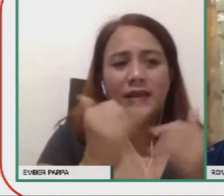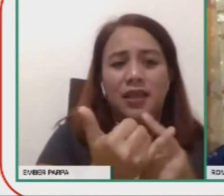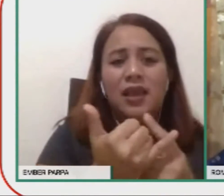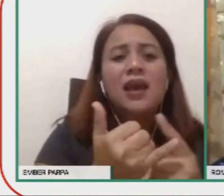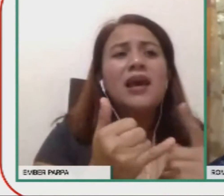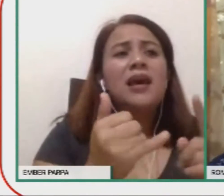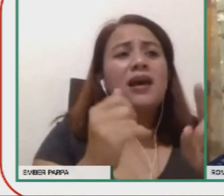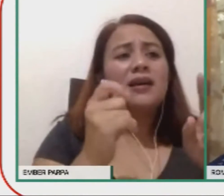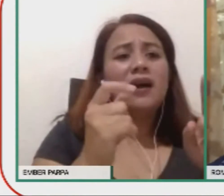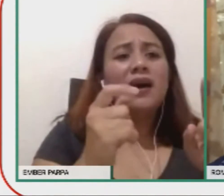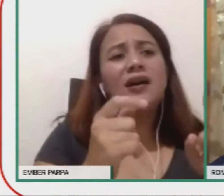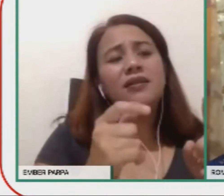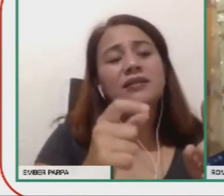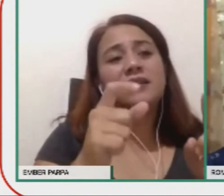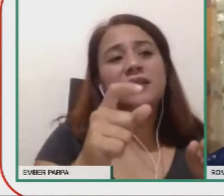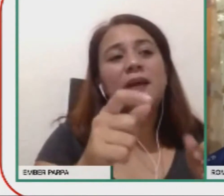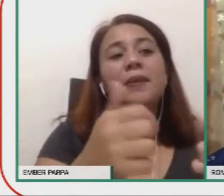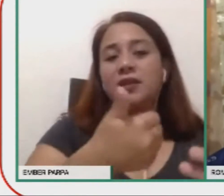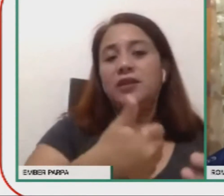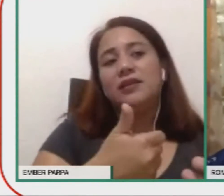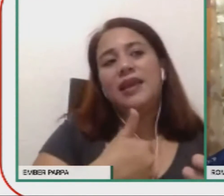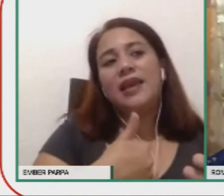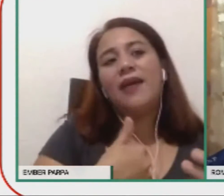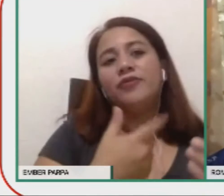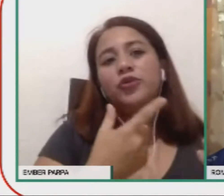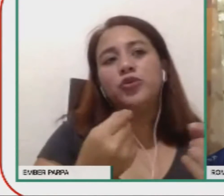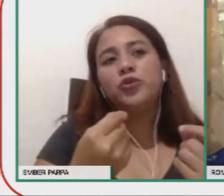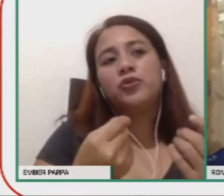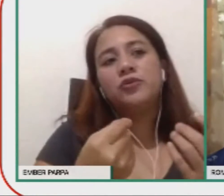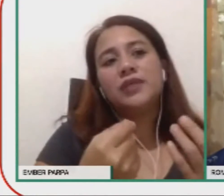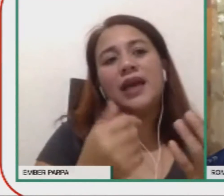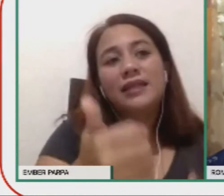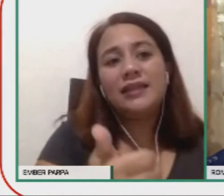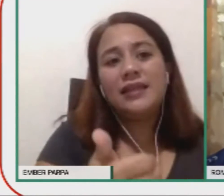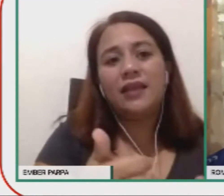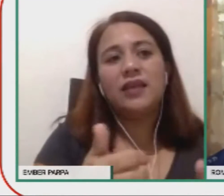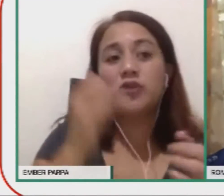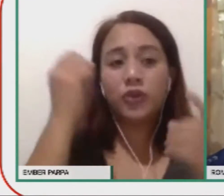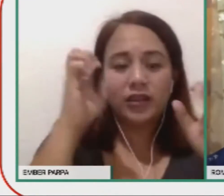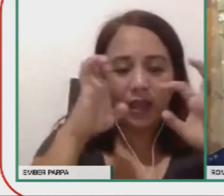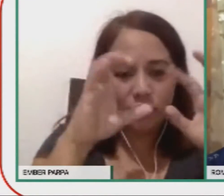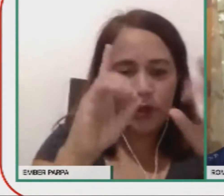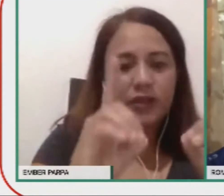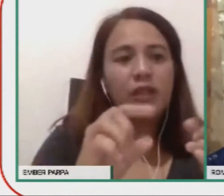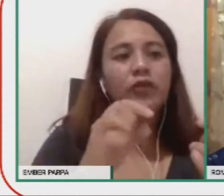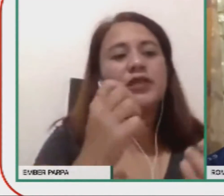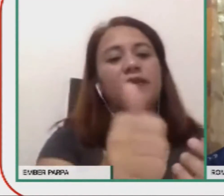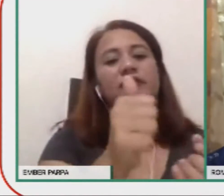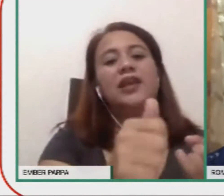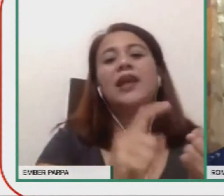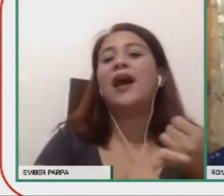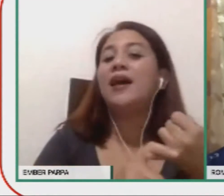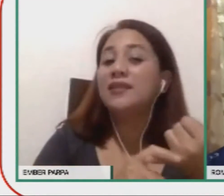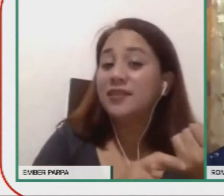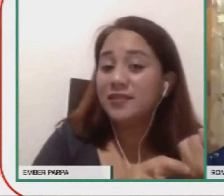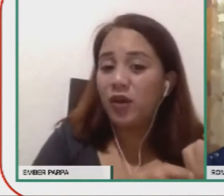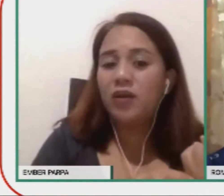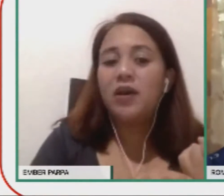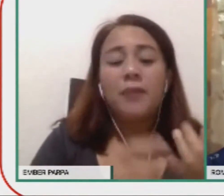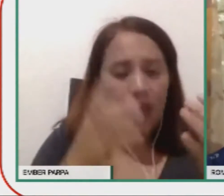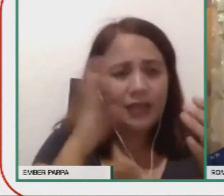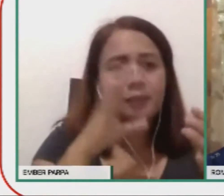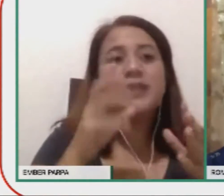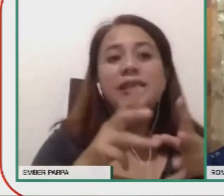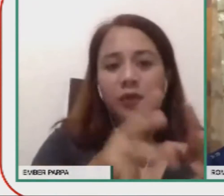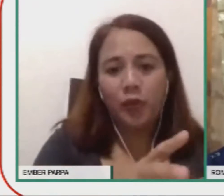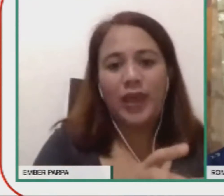society, dapat they have to do sa kanila din, educate nila yung self nila, no?